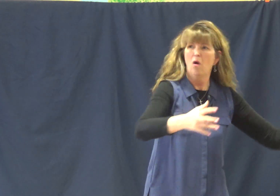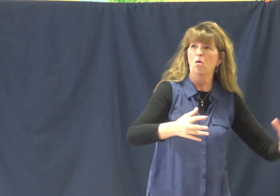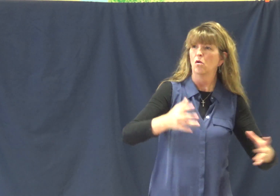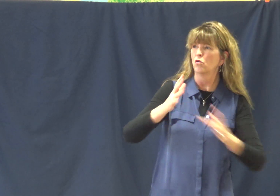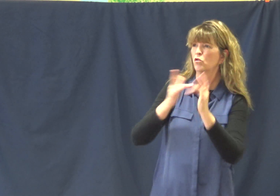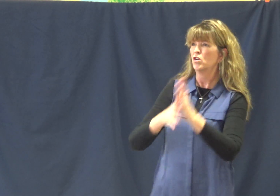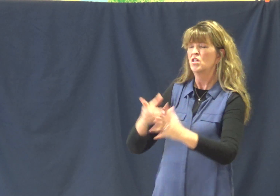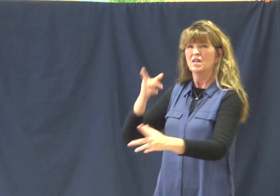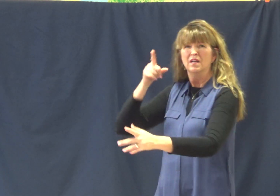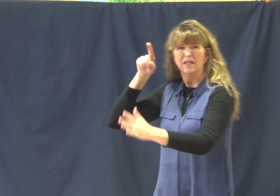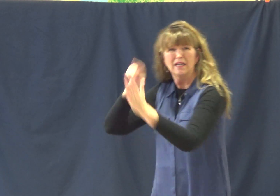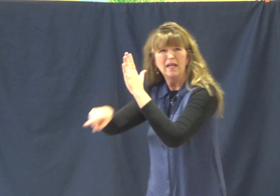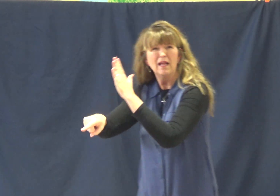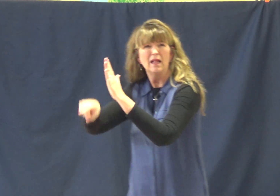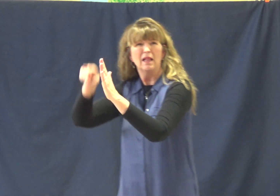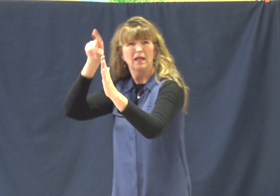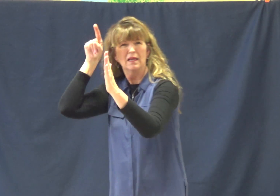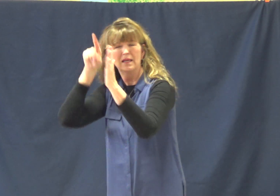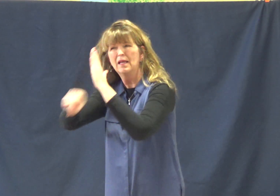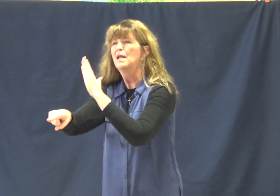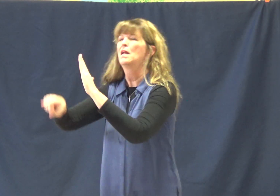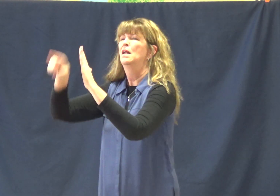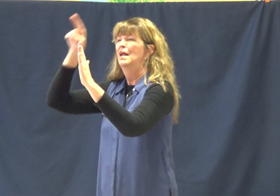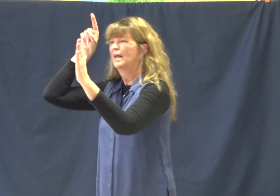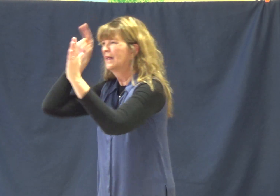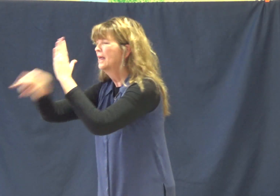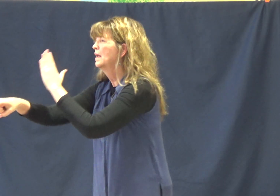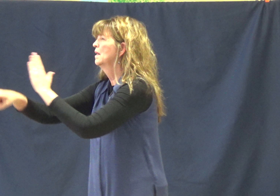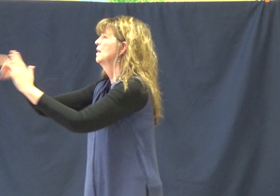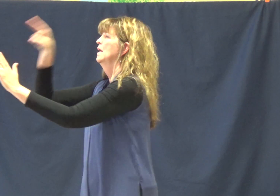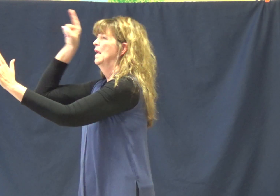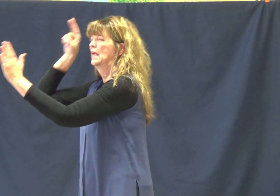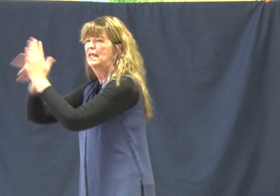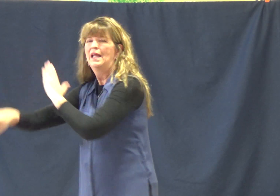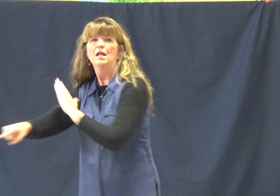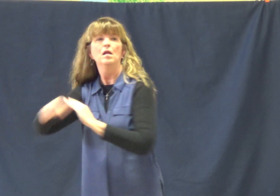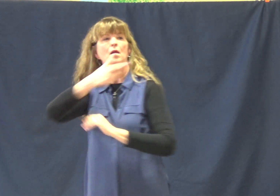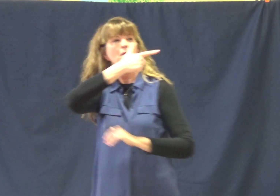He wanted the Jewish kingdom to grow, and he would kill